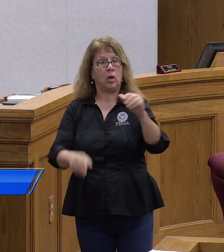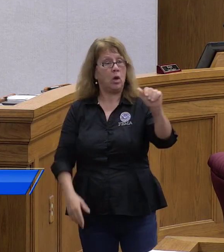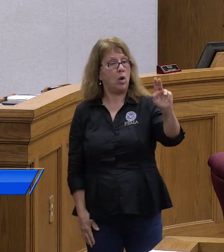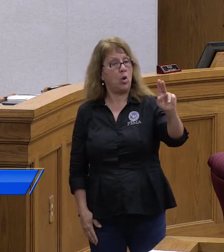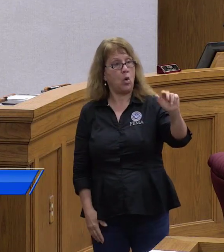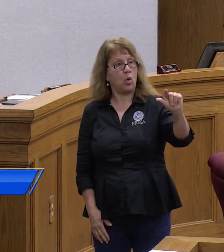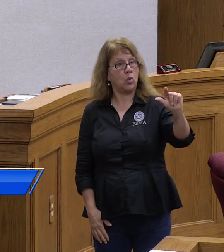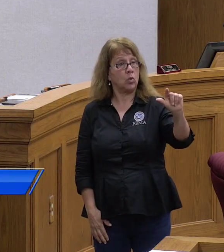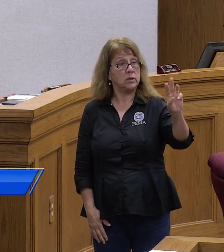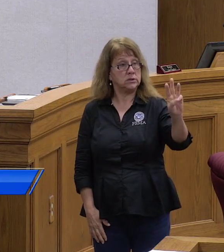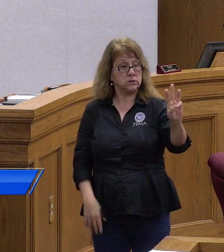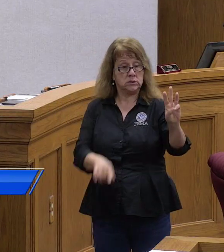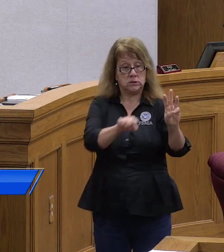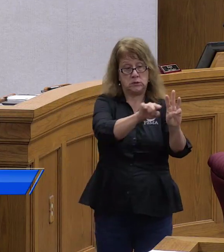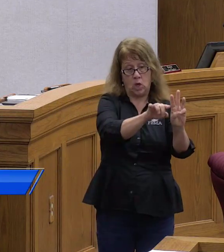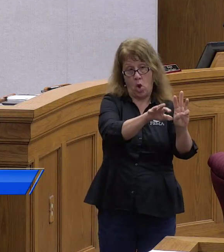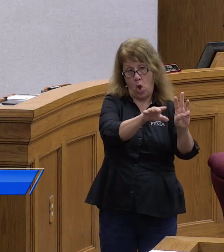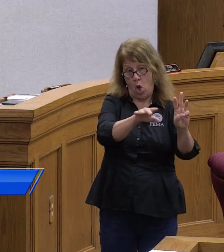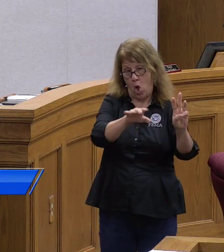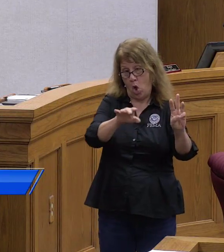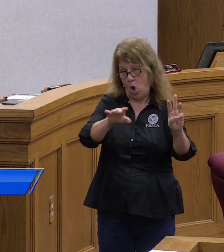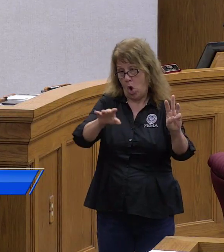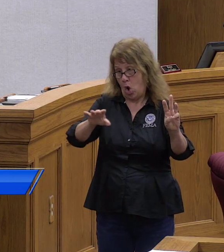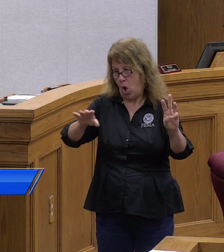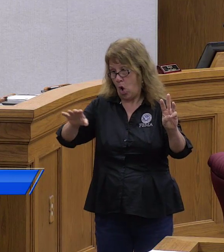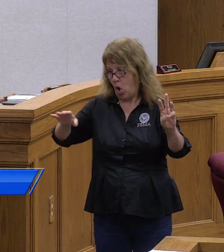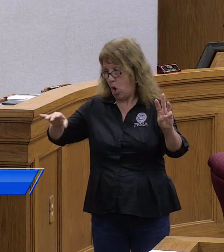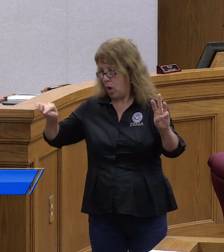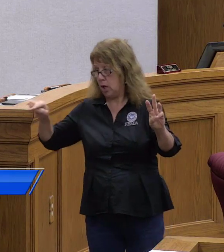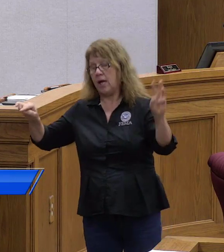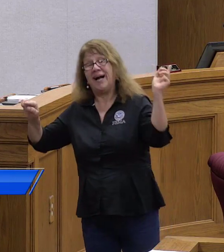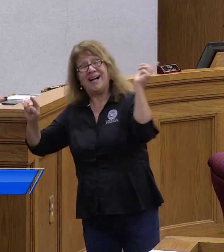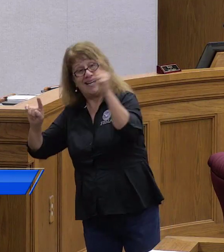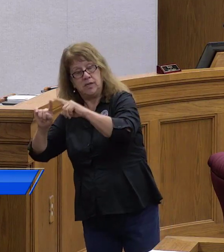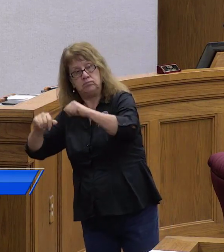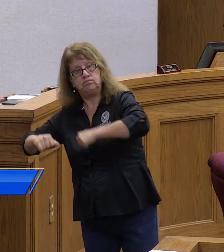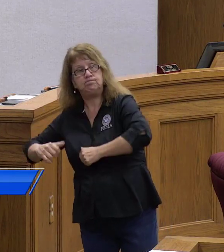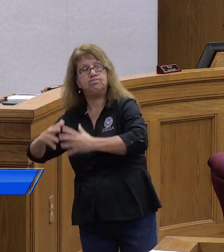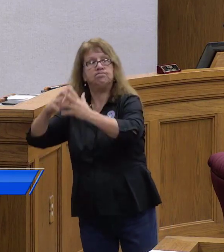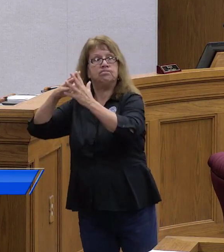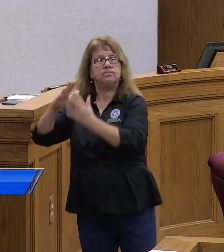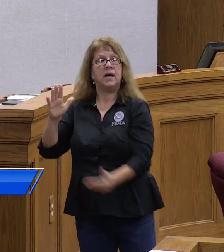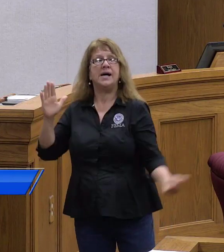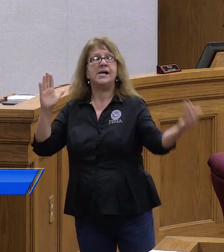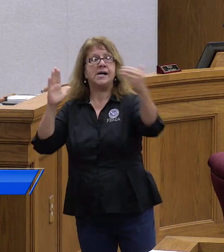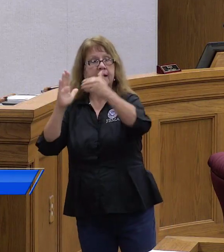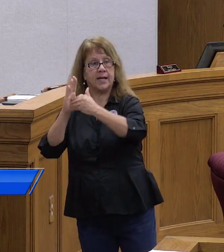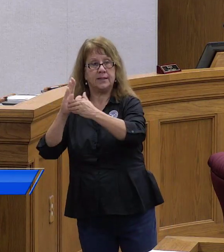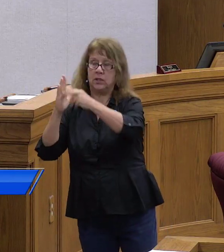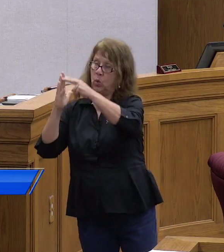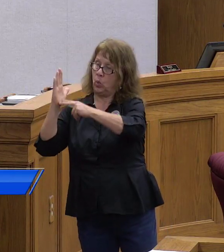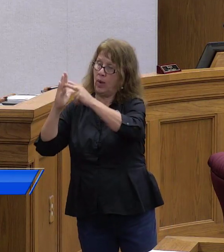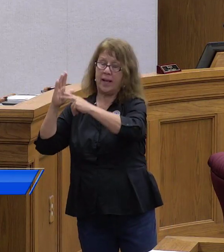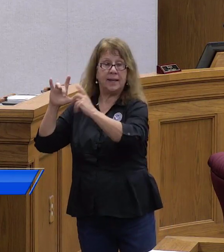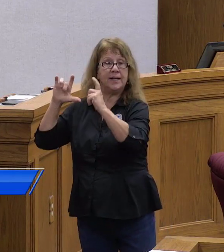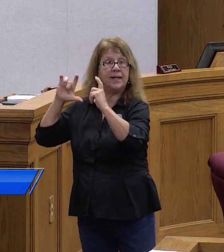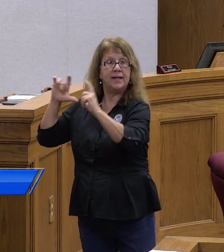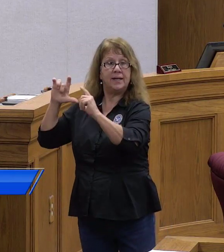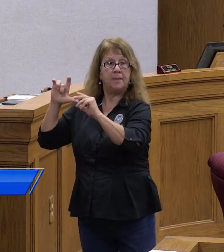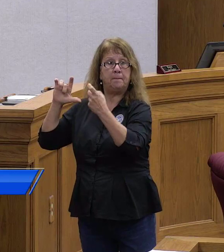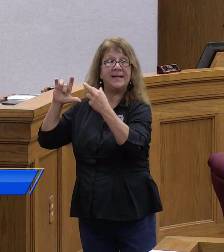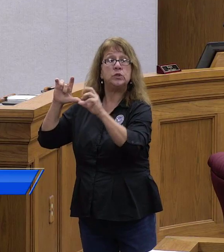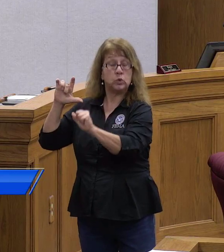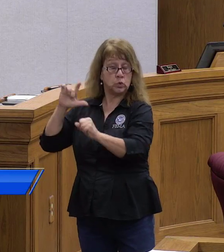26th until the time that we resume reading meters. So I just wanted to provide a point of clarification on